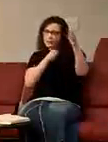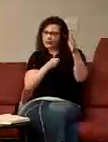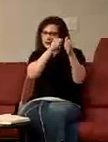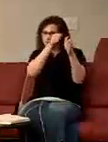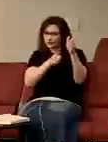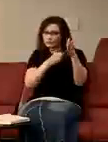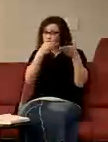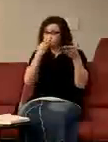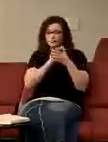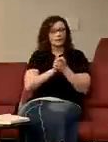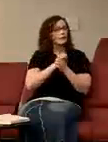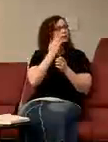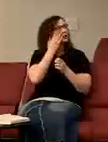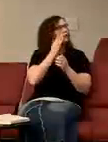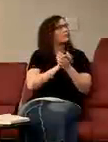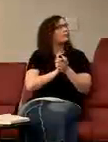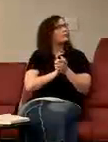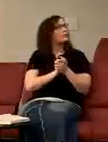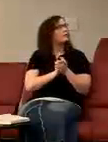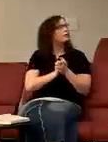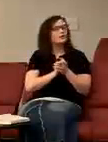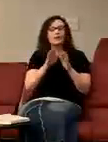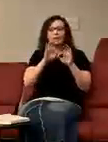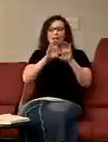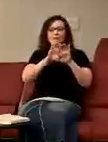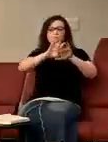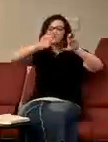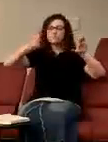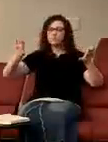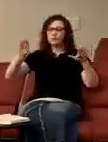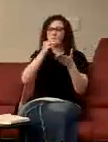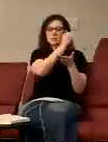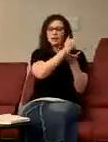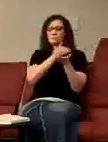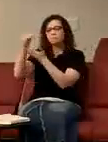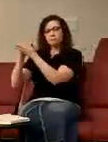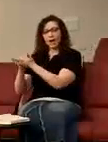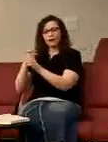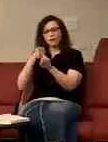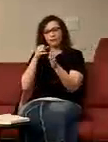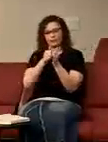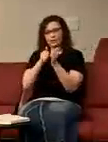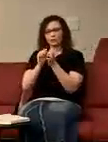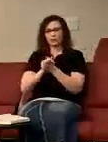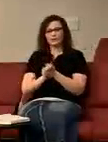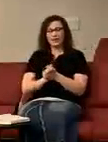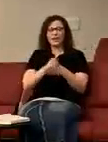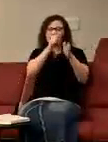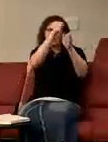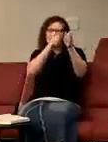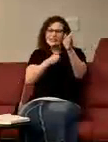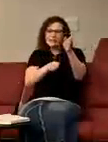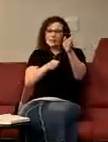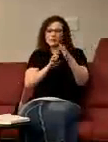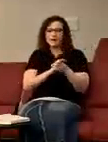have deal, and you have to basically take half from each one. It's like a zipper. It has to fit back